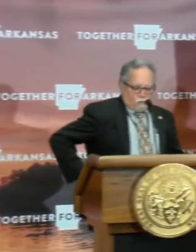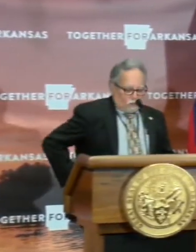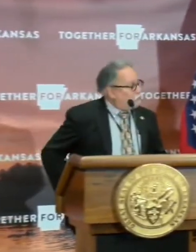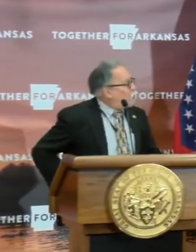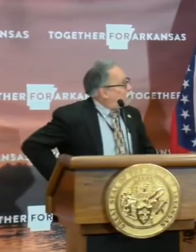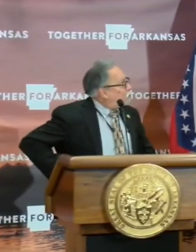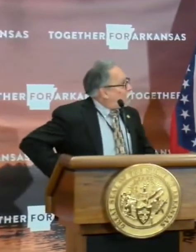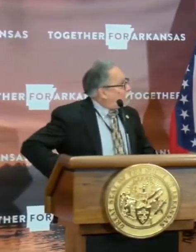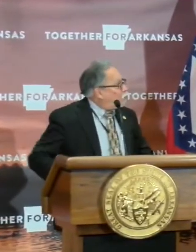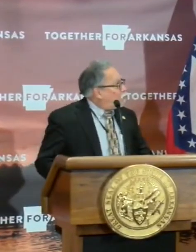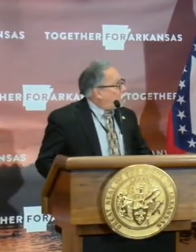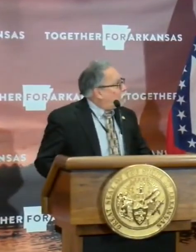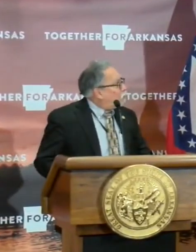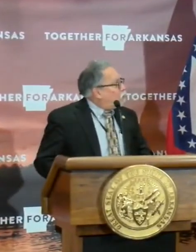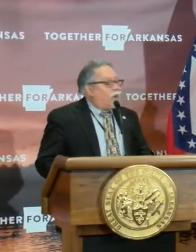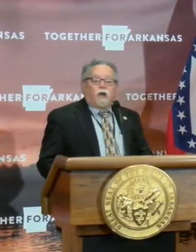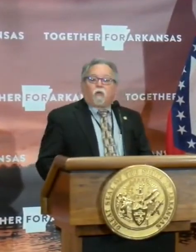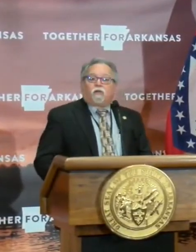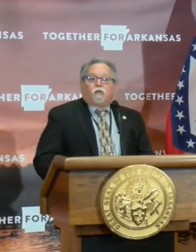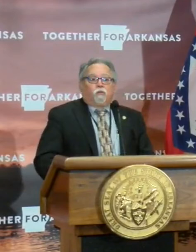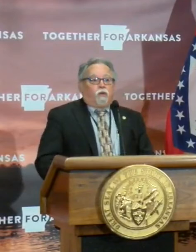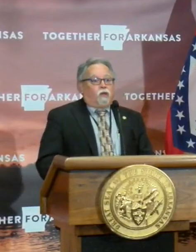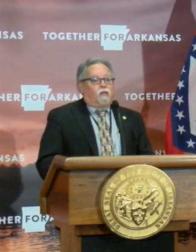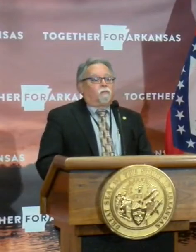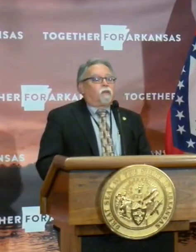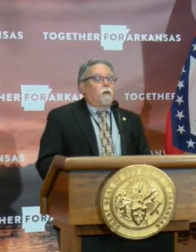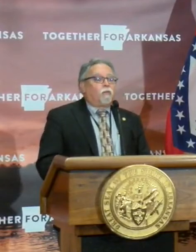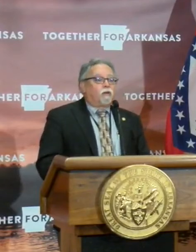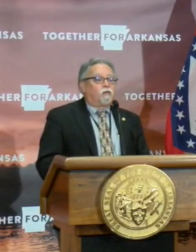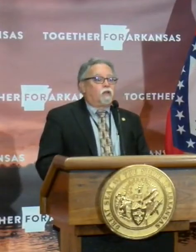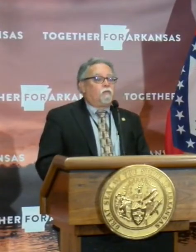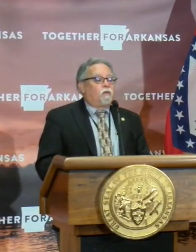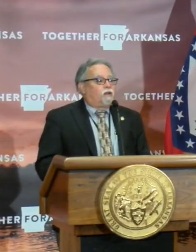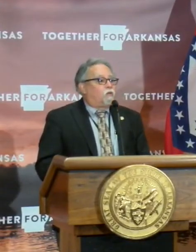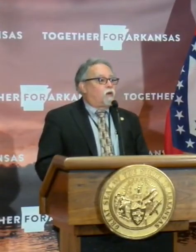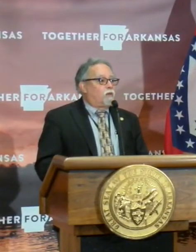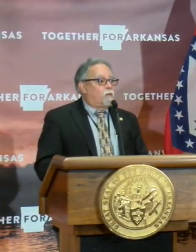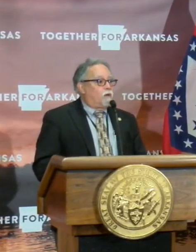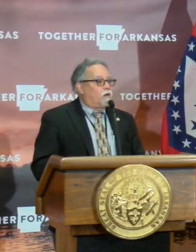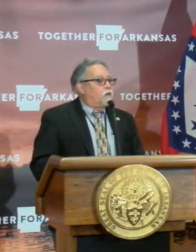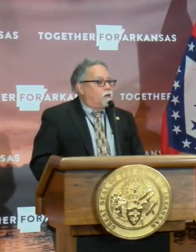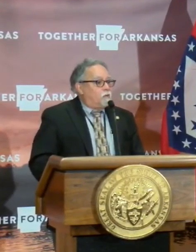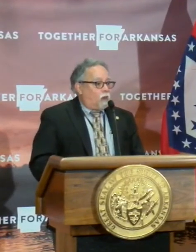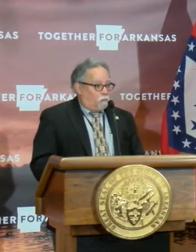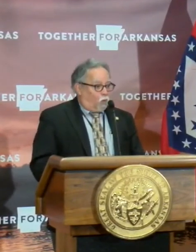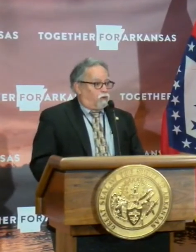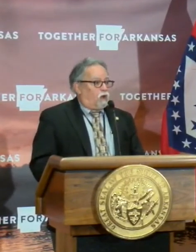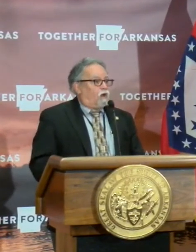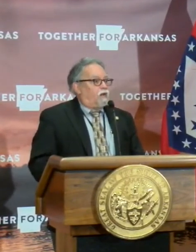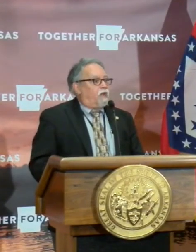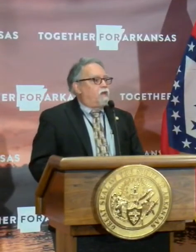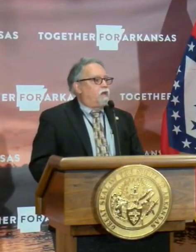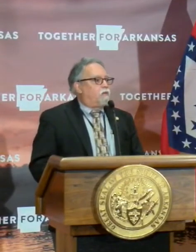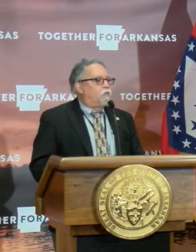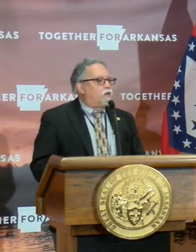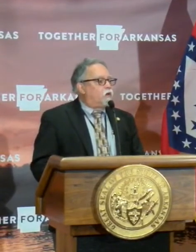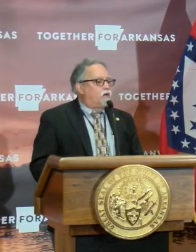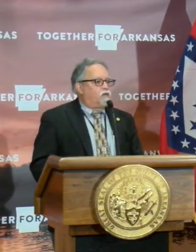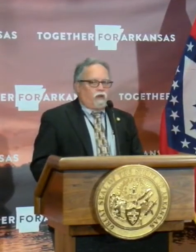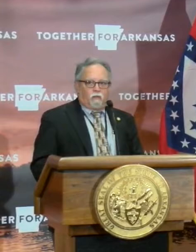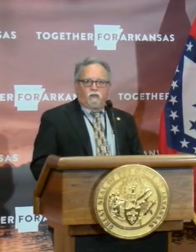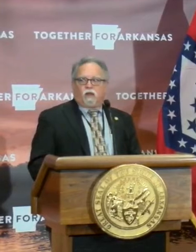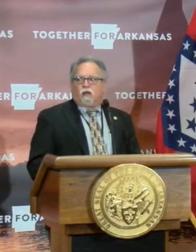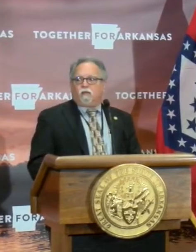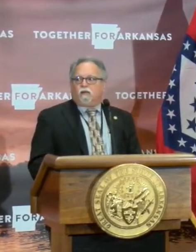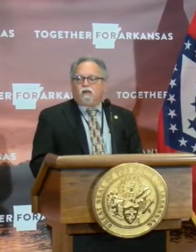So I'm going to talk a little bit about, I want you, the public, to keep in mind that we're coming up on an important holiday. We know it